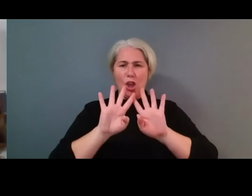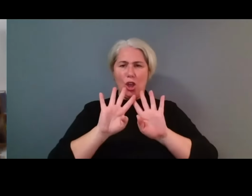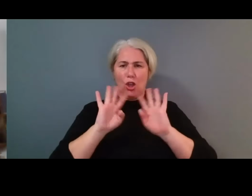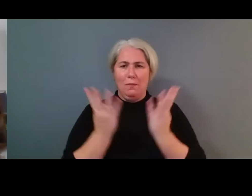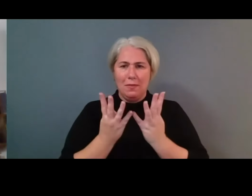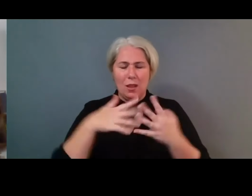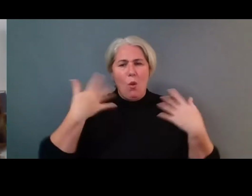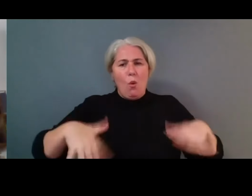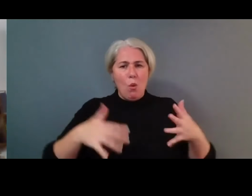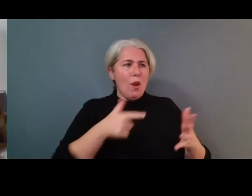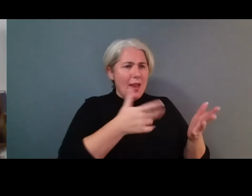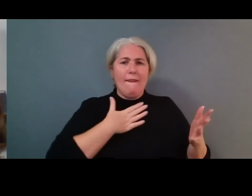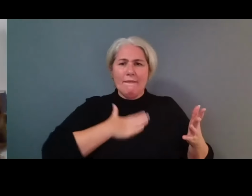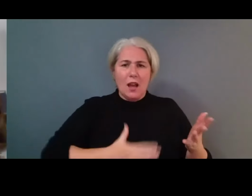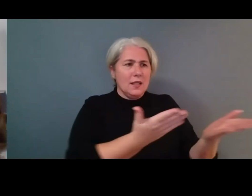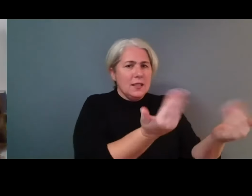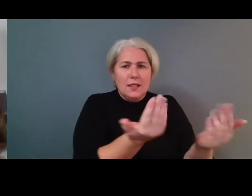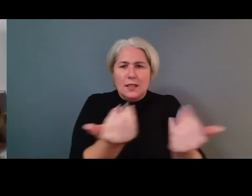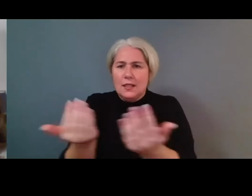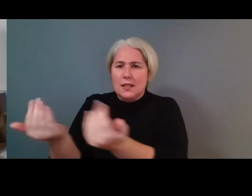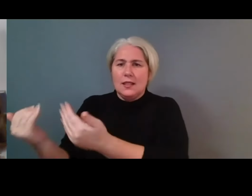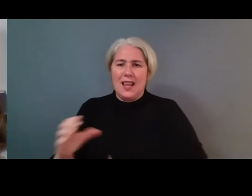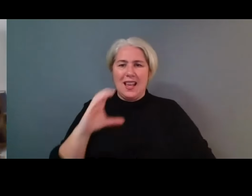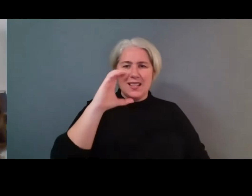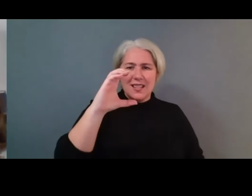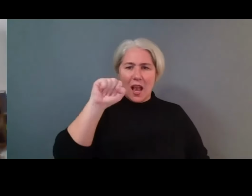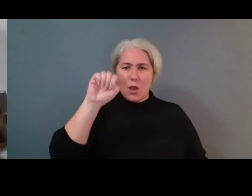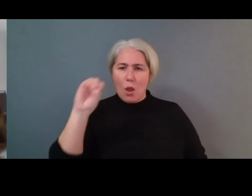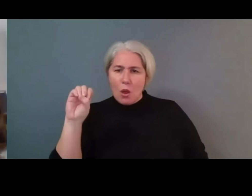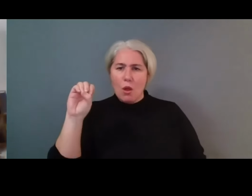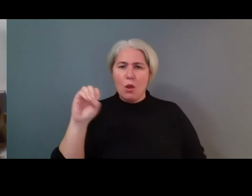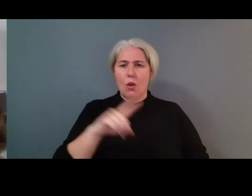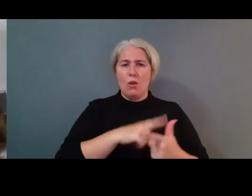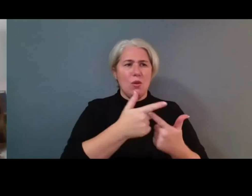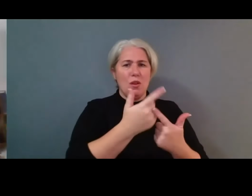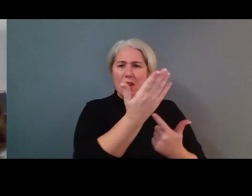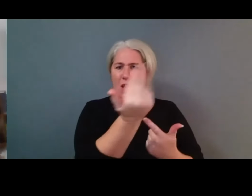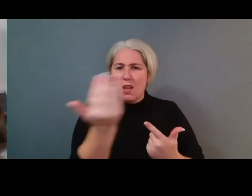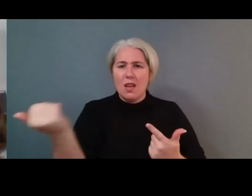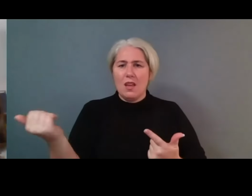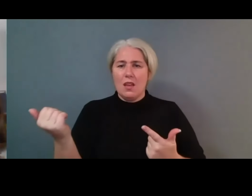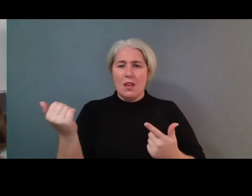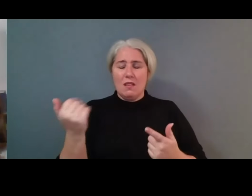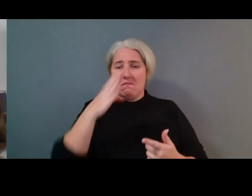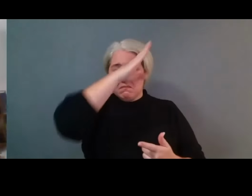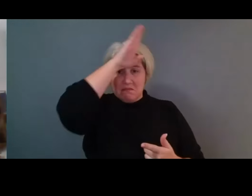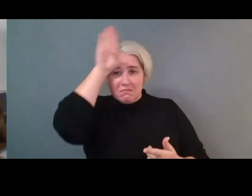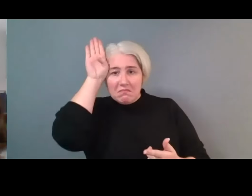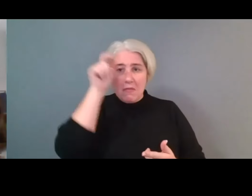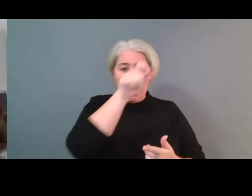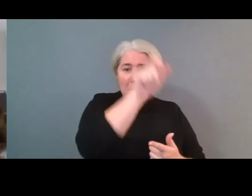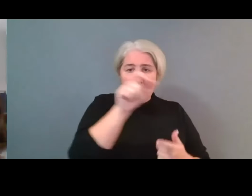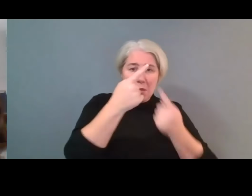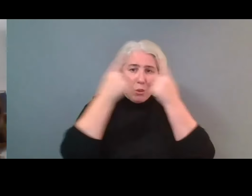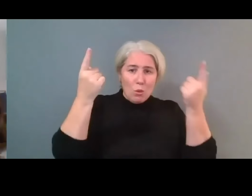to civil society organization, the committee listens to academics, the committee listens to